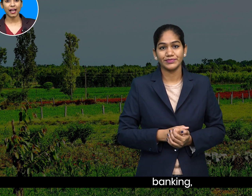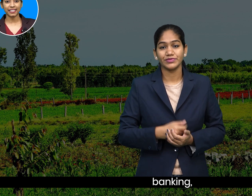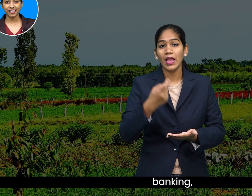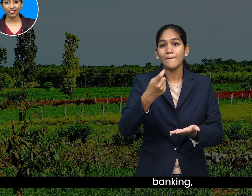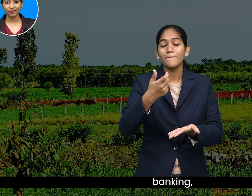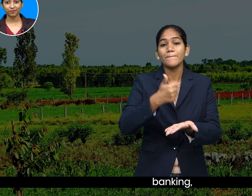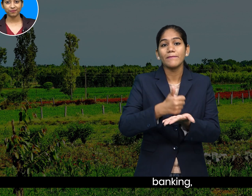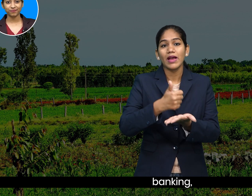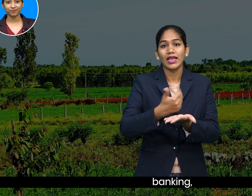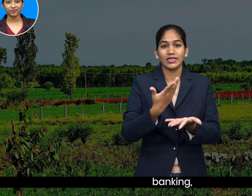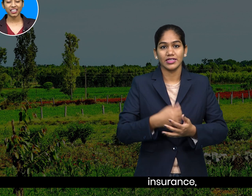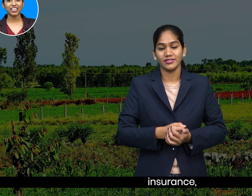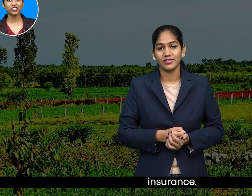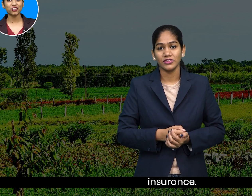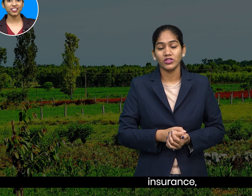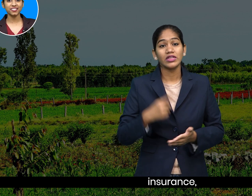banking,